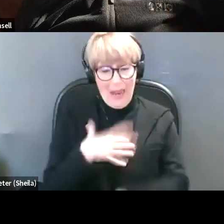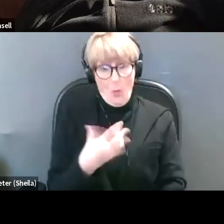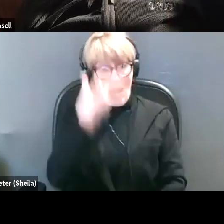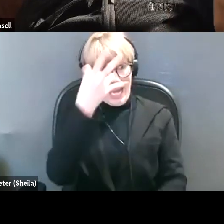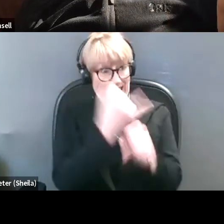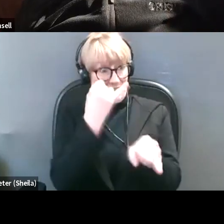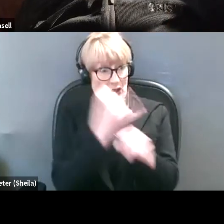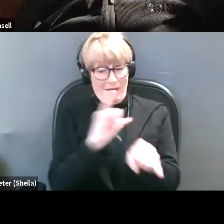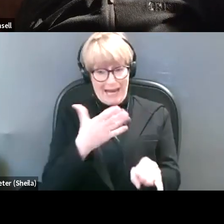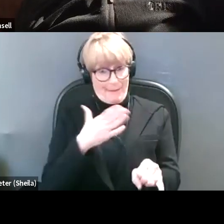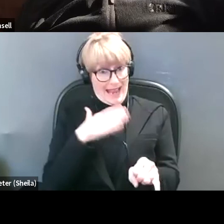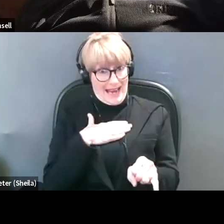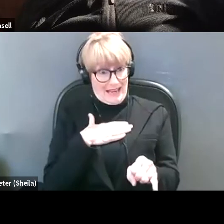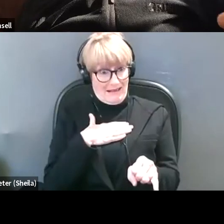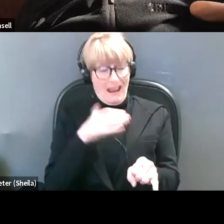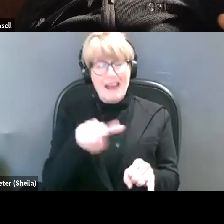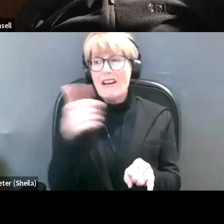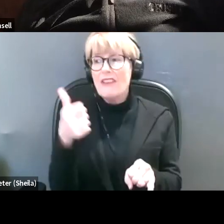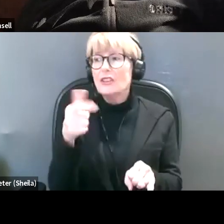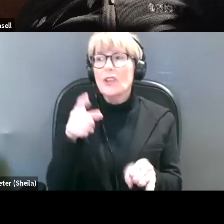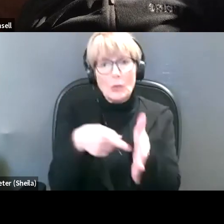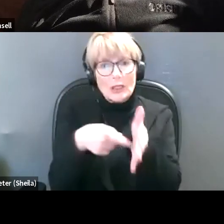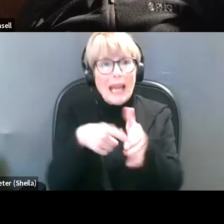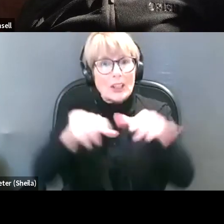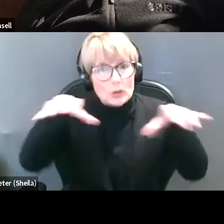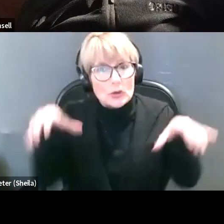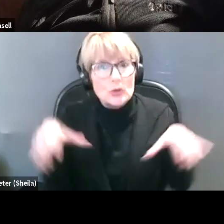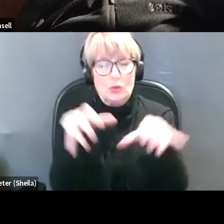others have to do is